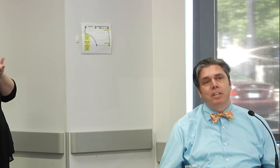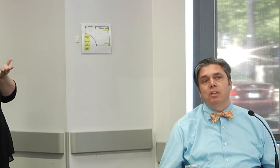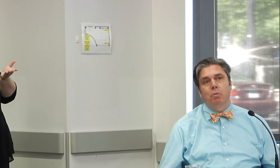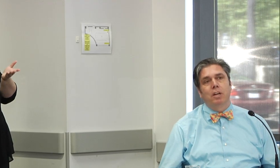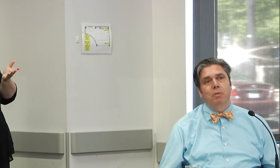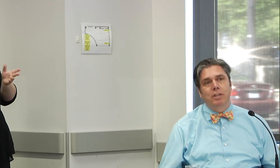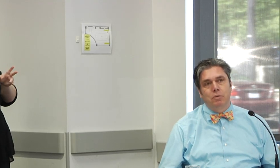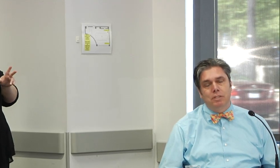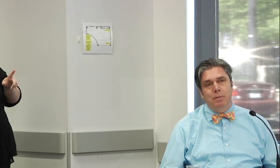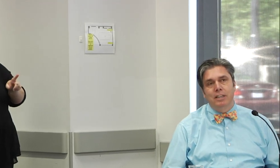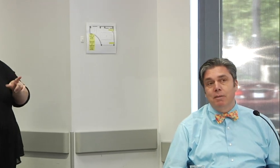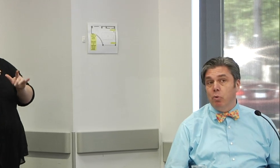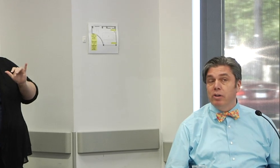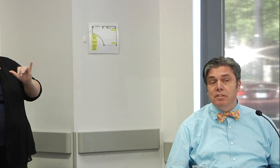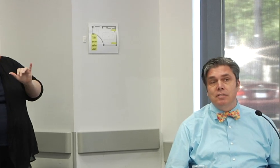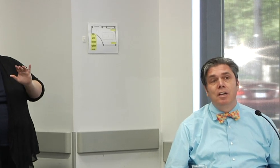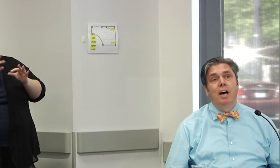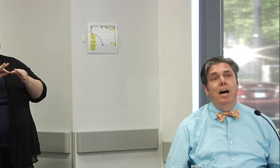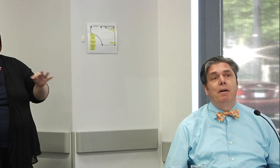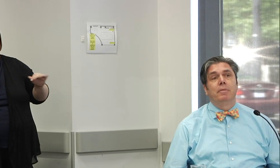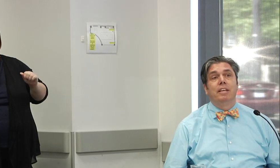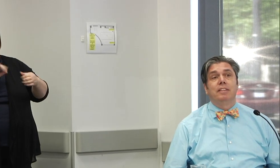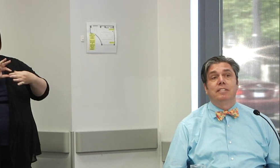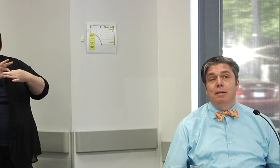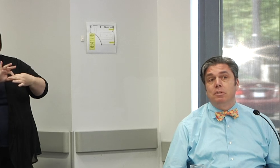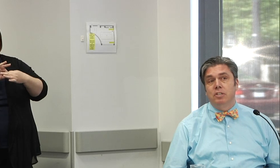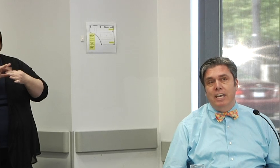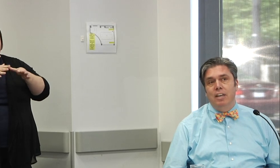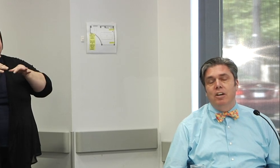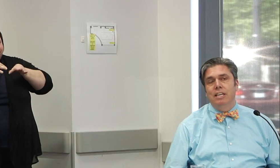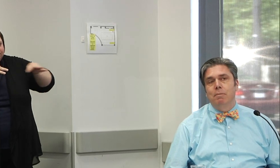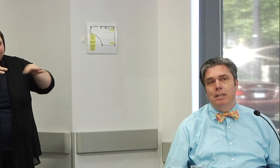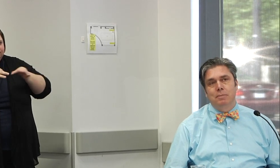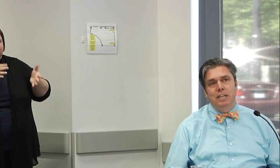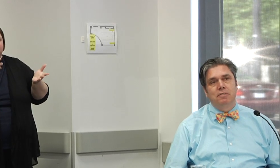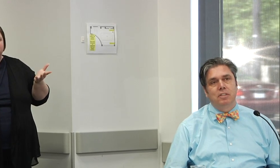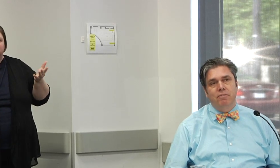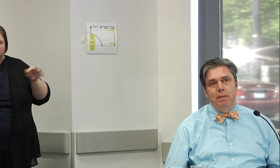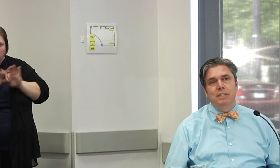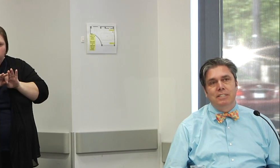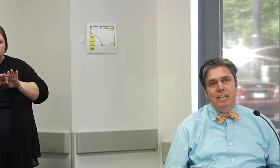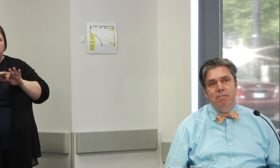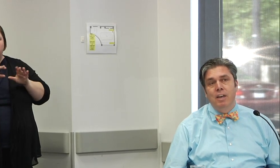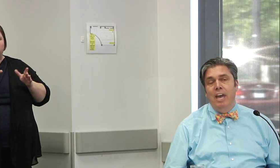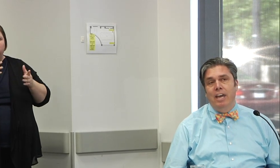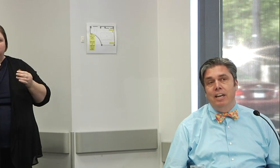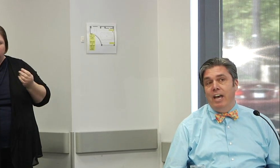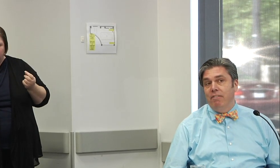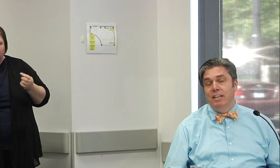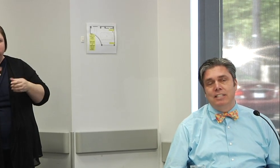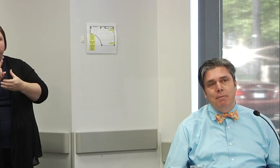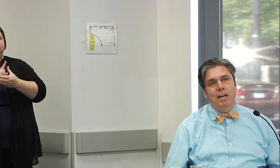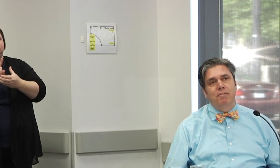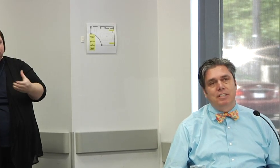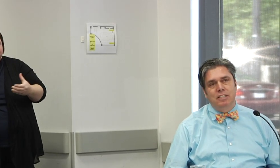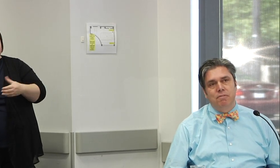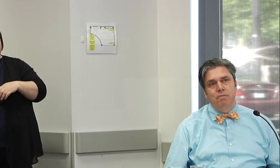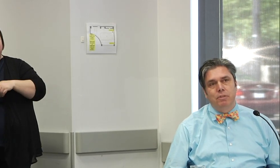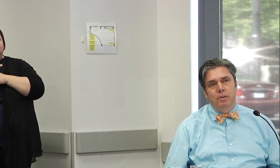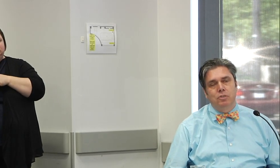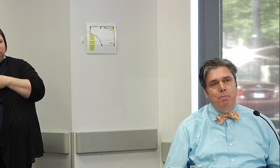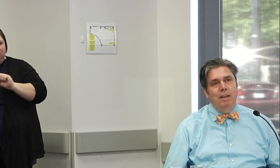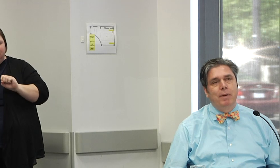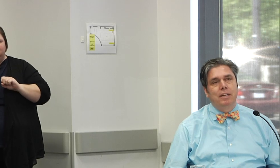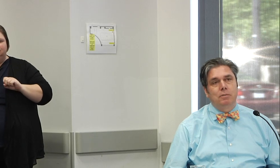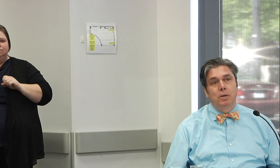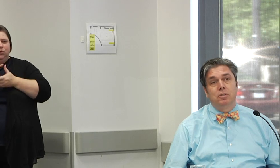they're working with to explain the importance that the steps they're taking are keeping themselves and their families safe, and have that same conversation with folks who may